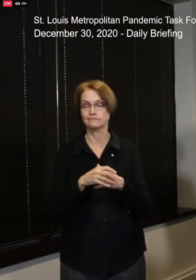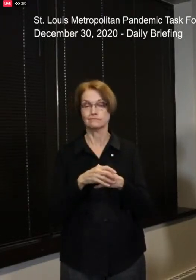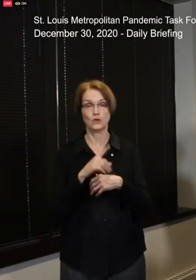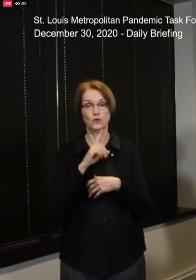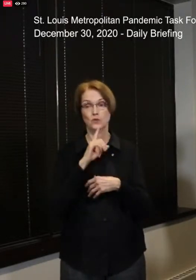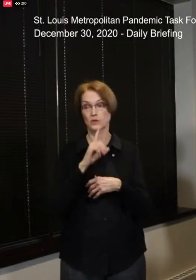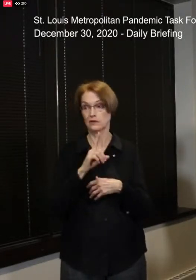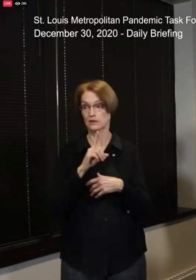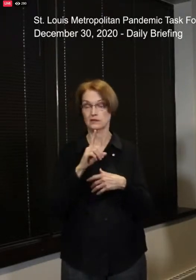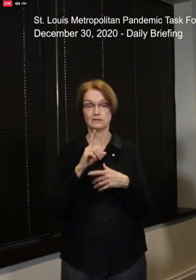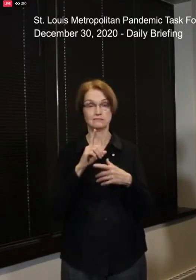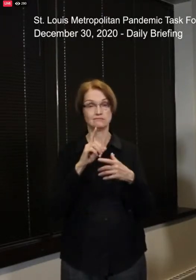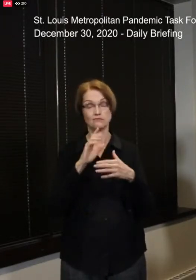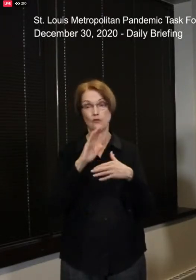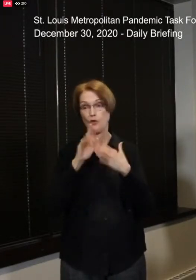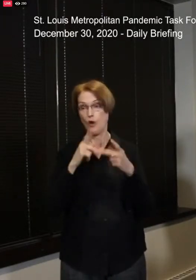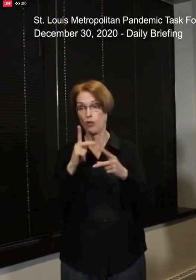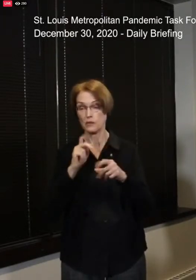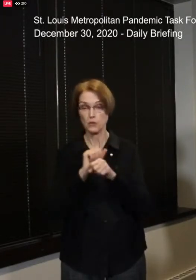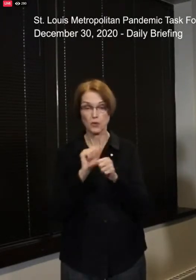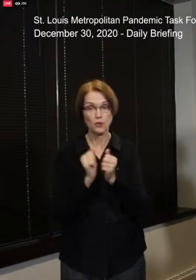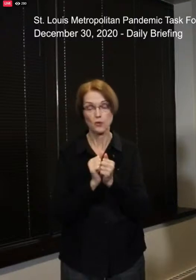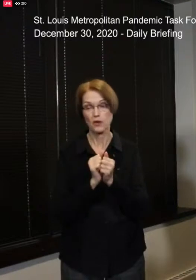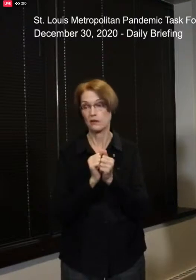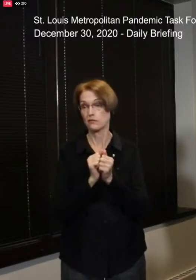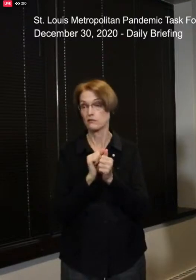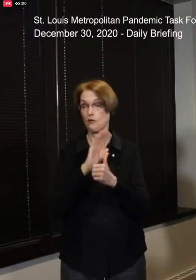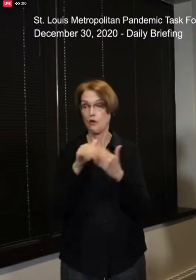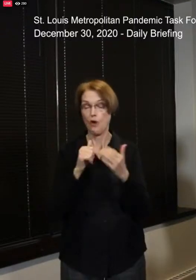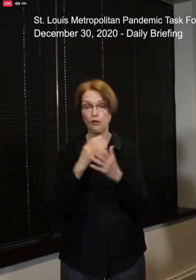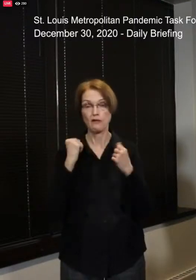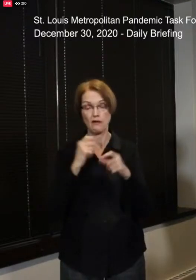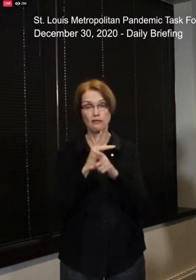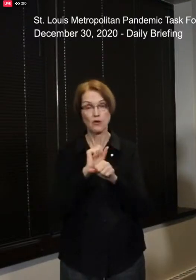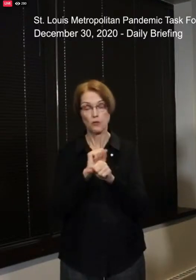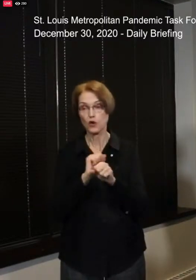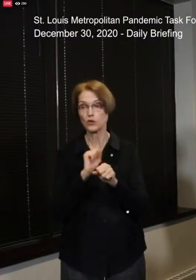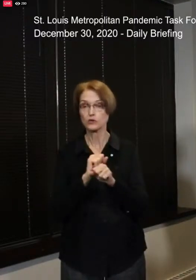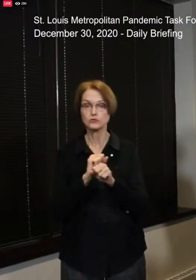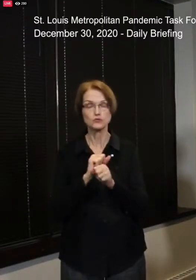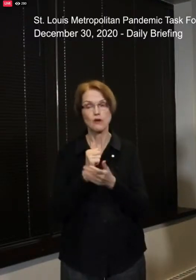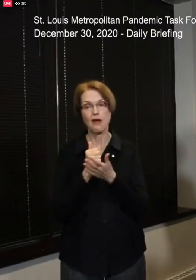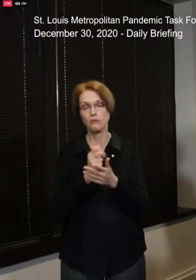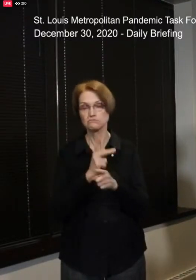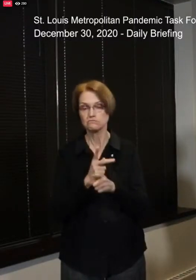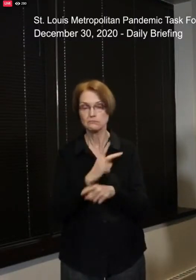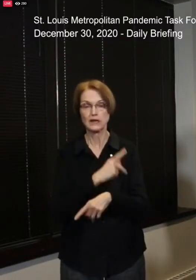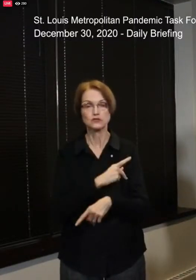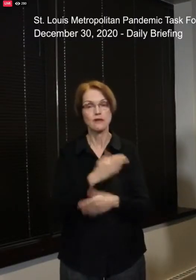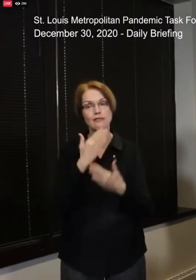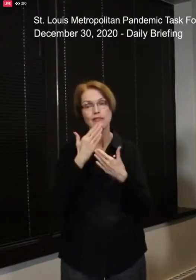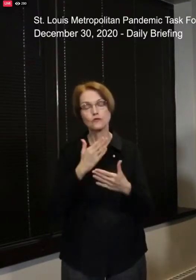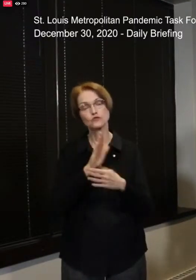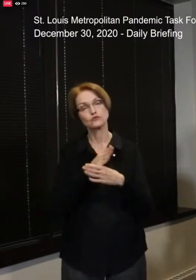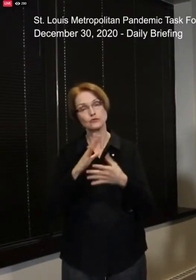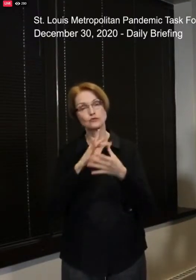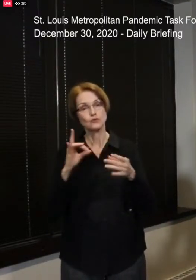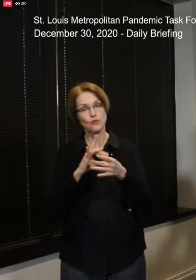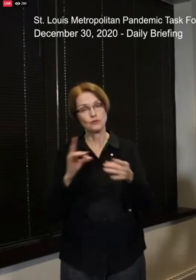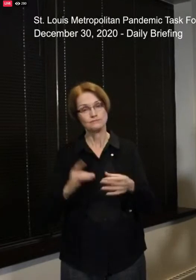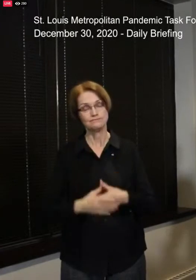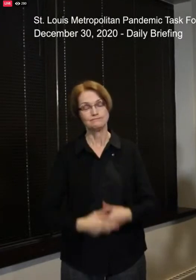that you work with and all those other healthcare workers that take care of all these patients. So thank you very much for that.